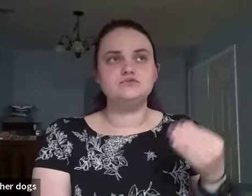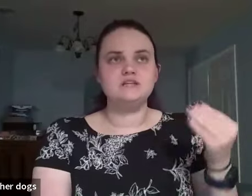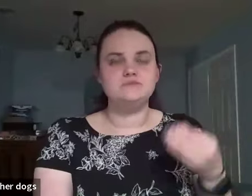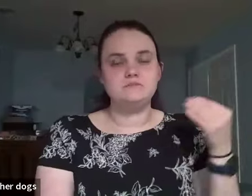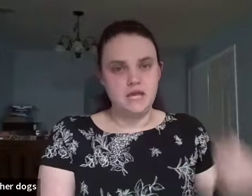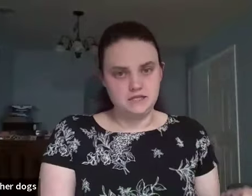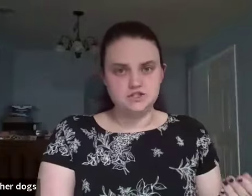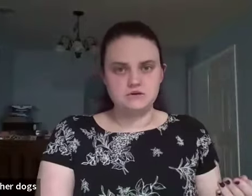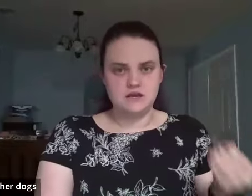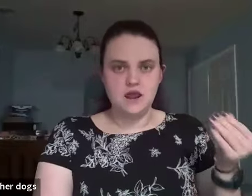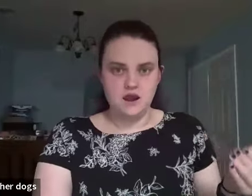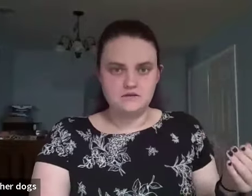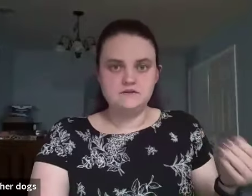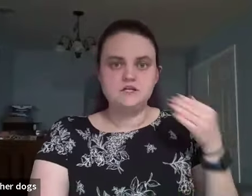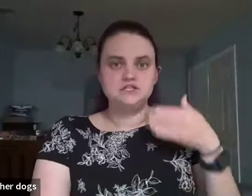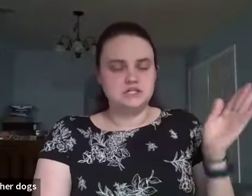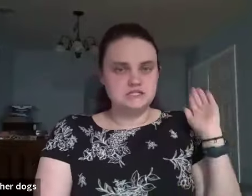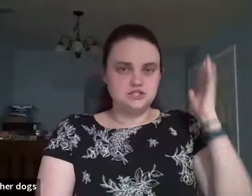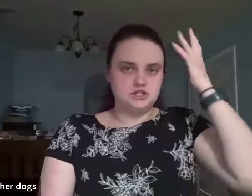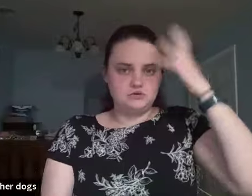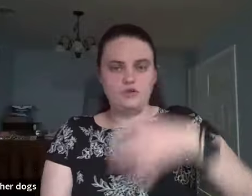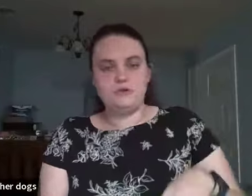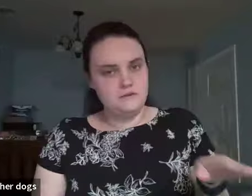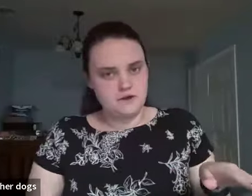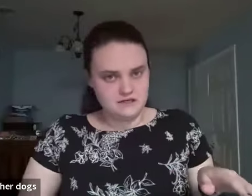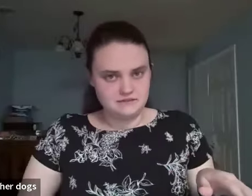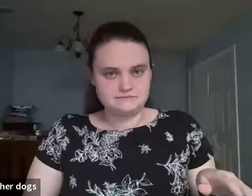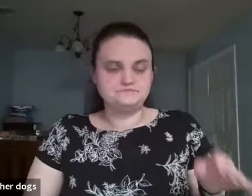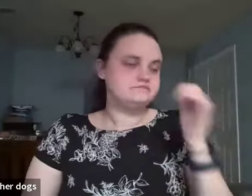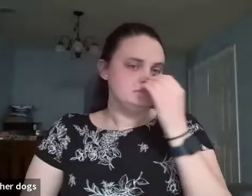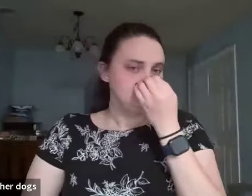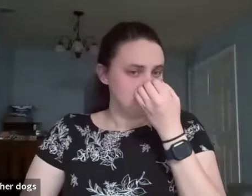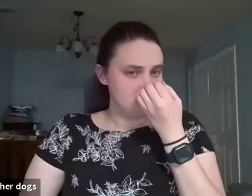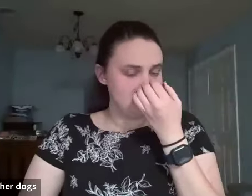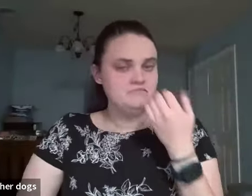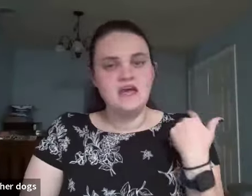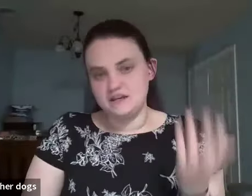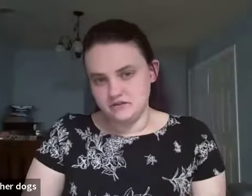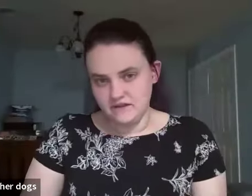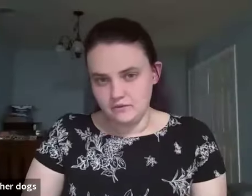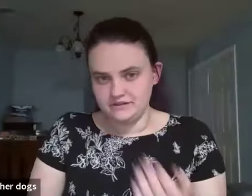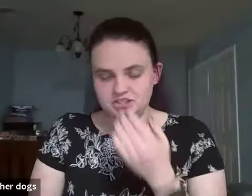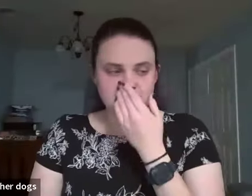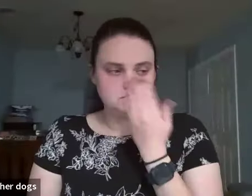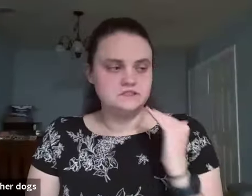different types of pains you can have just in general throughout the body. Okay, I do think that one is just a good one to